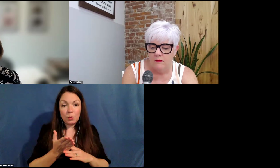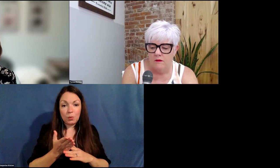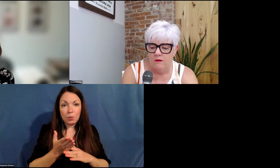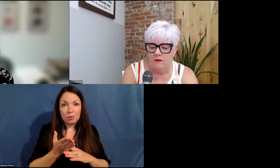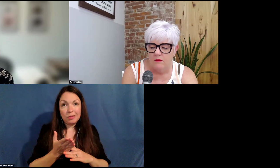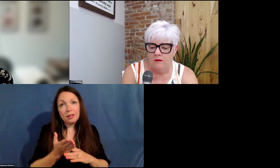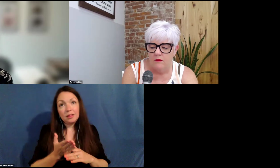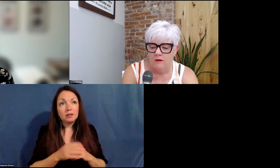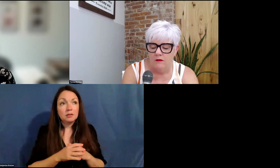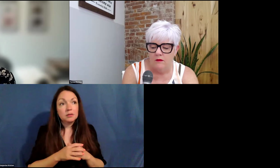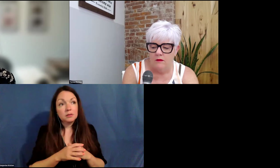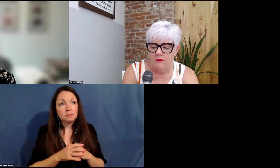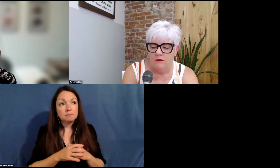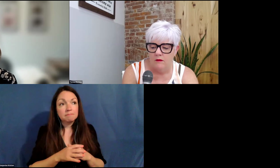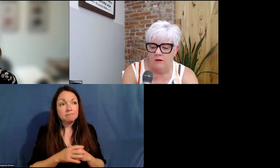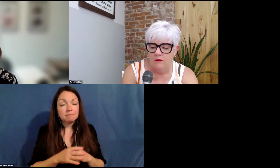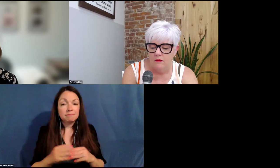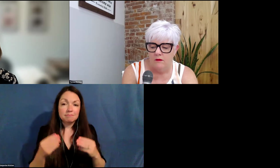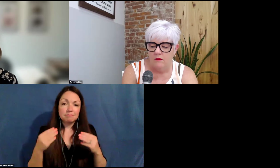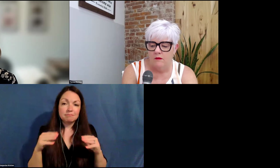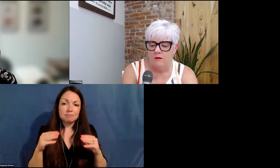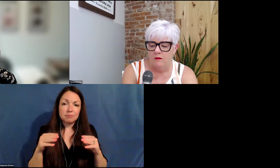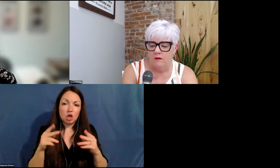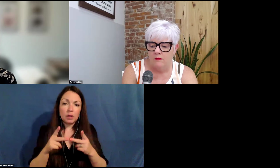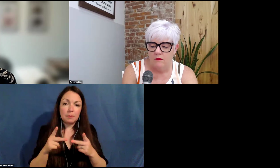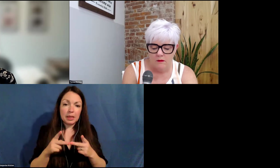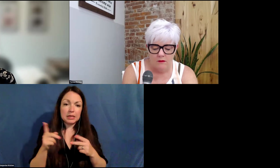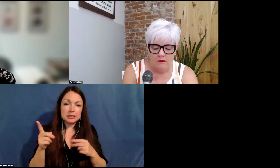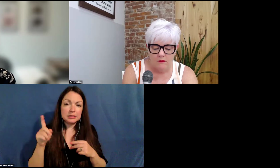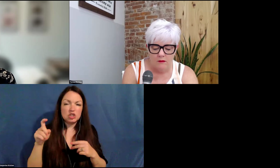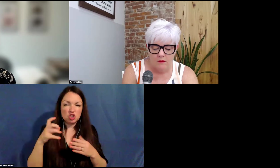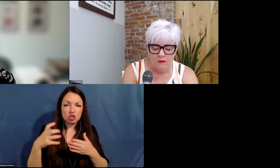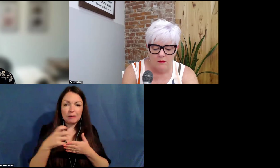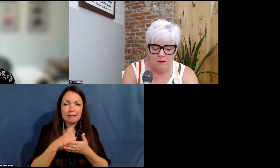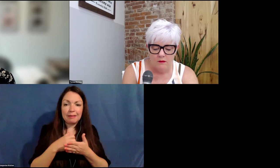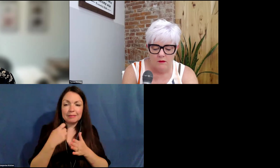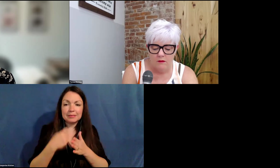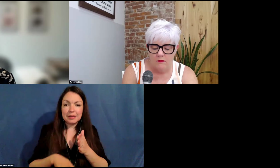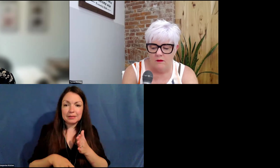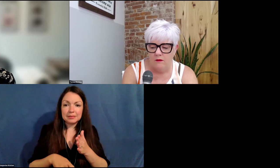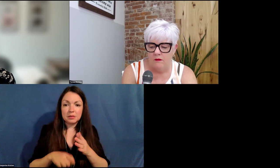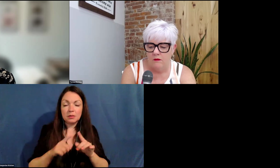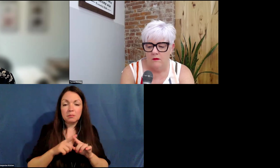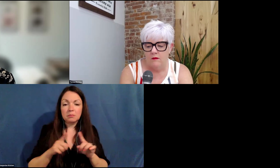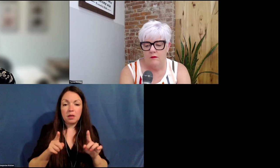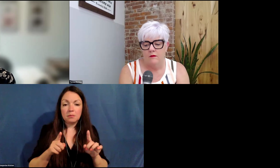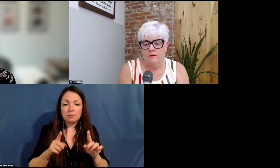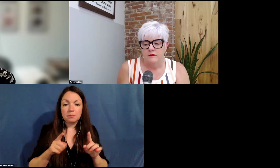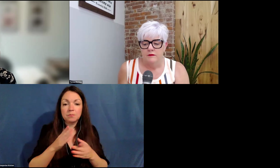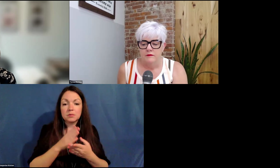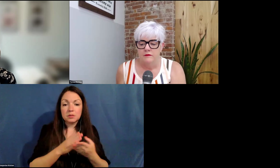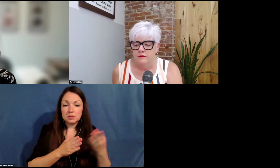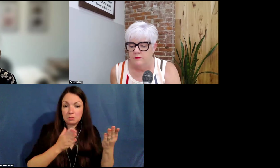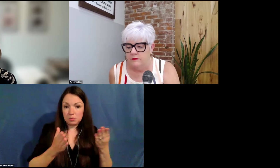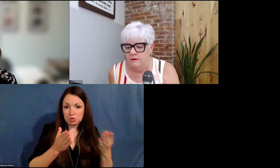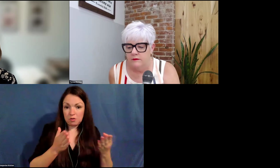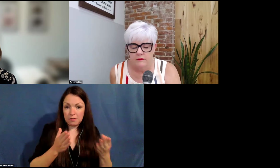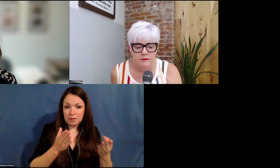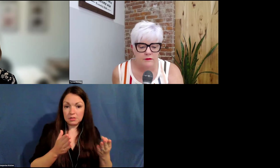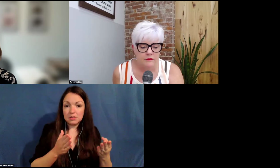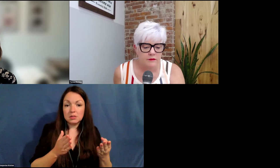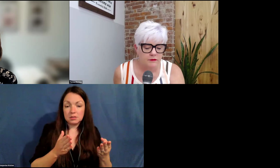well, if you're selling through a marketplace facilitator, the marketplace facilitator should be collecting or remitting the tax for you. But there are services that will